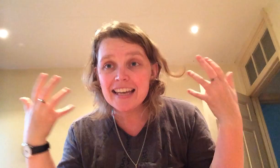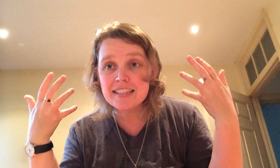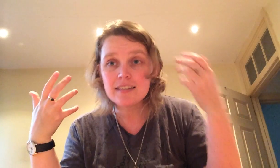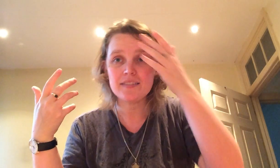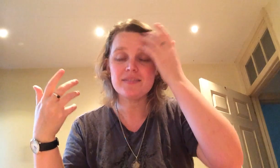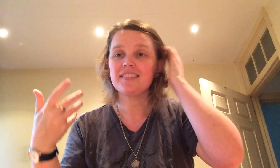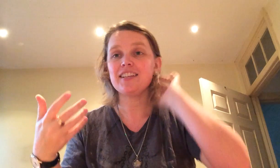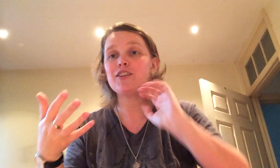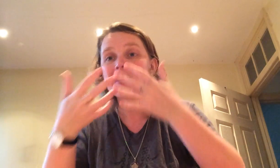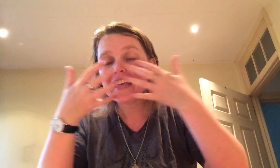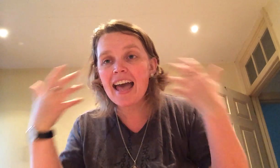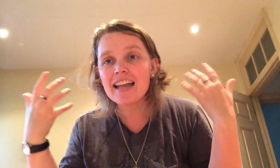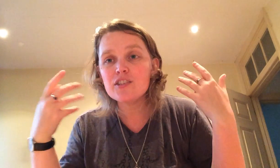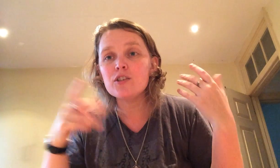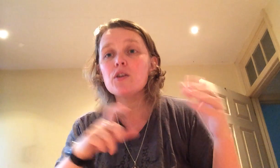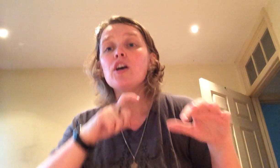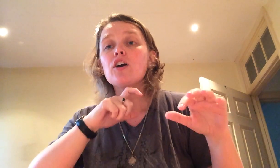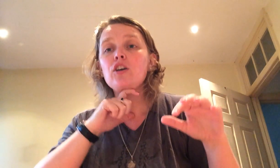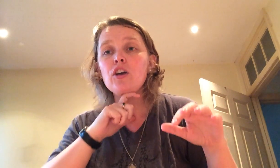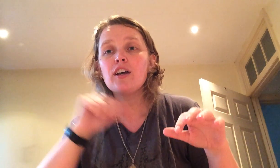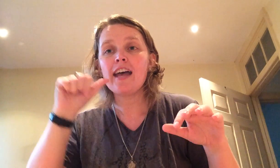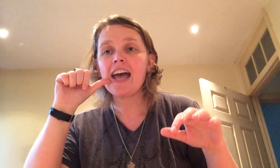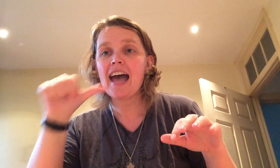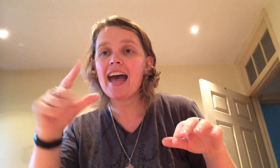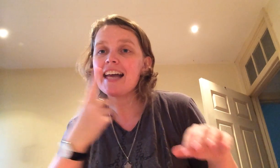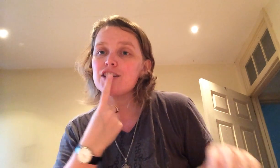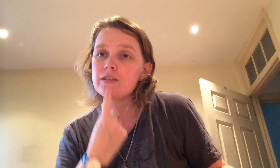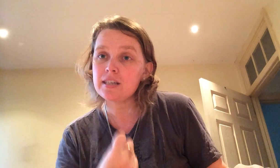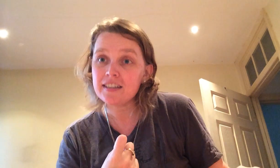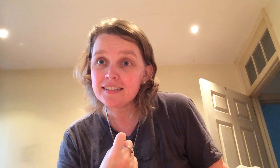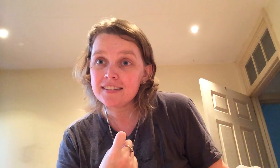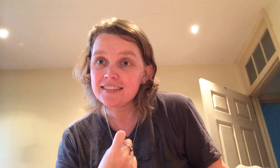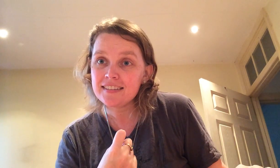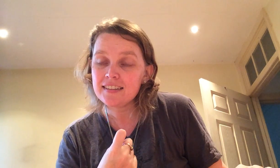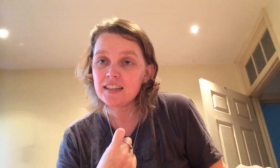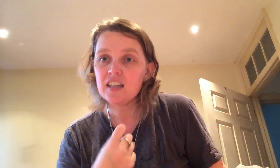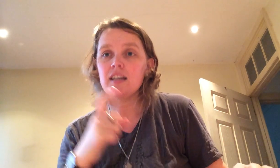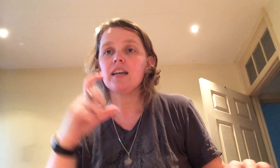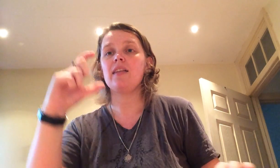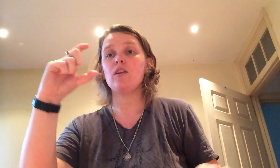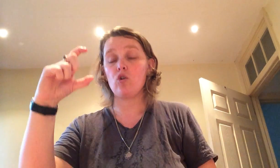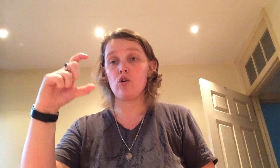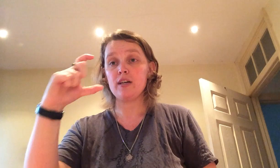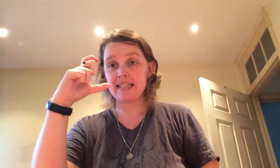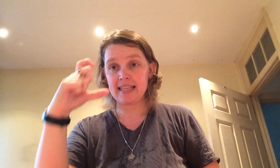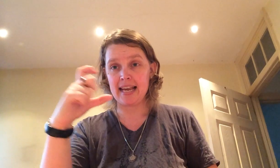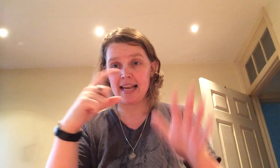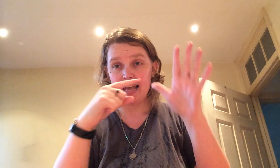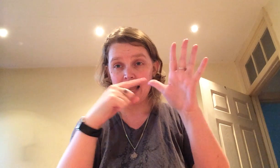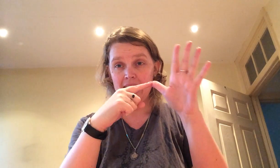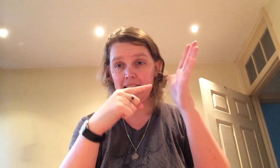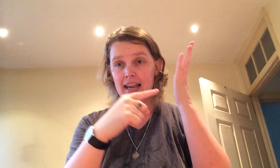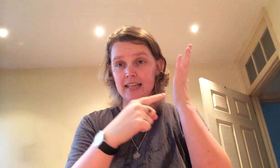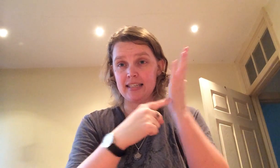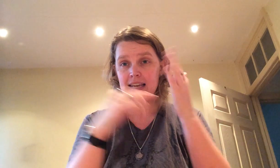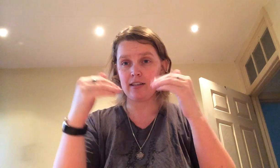cat, cat, you do k, a, t, and or C, A, T. So